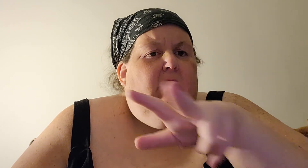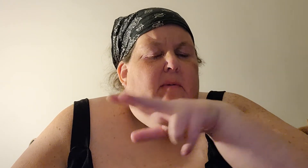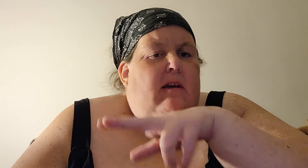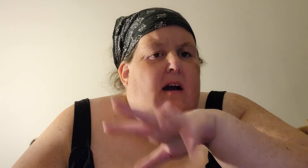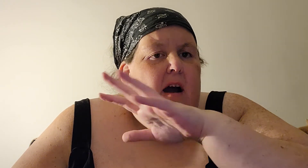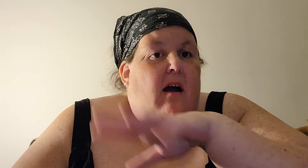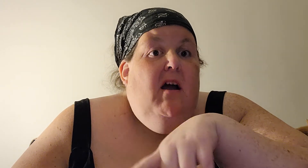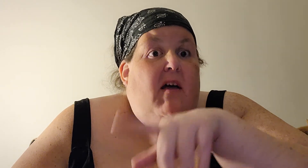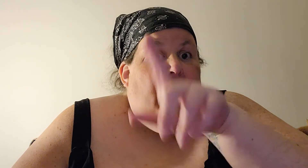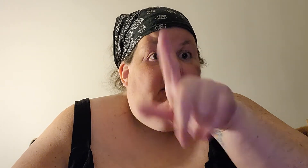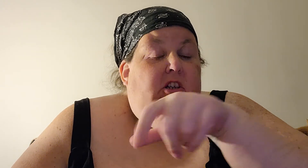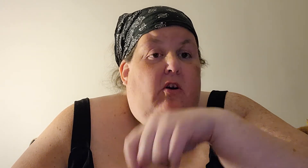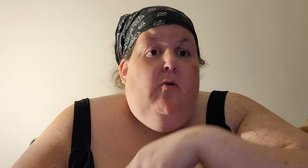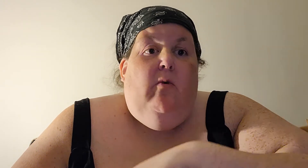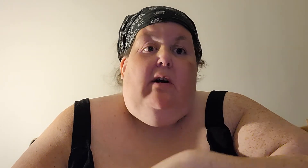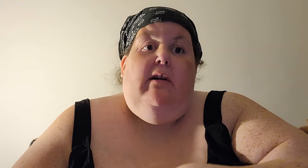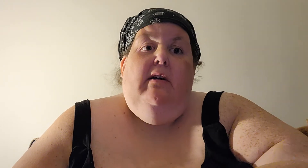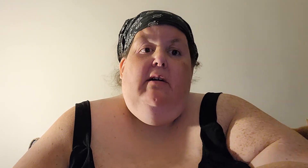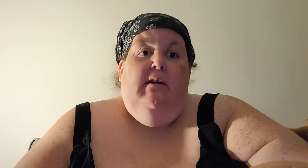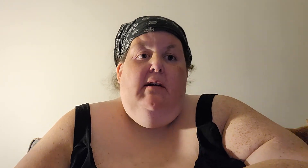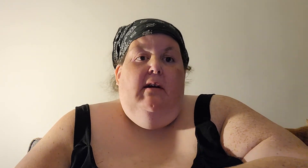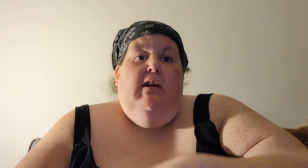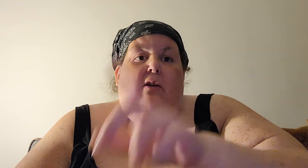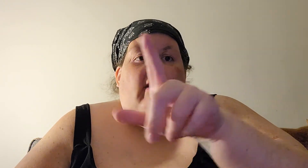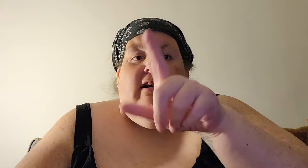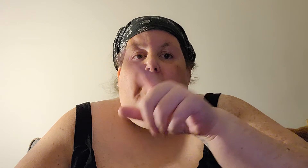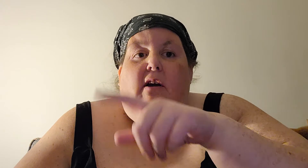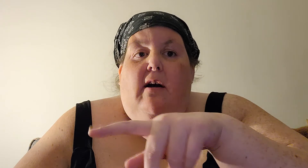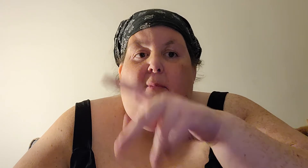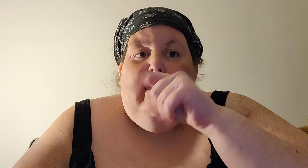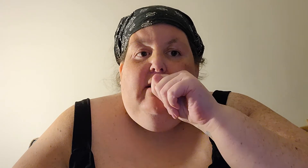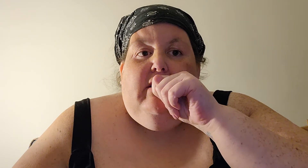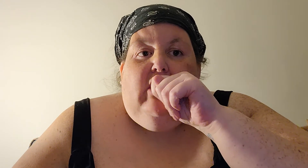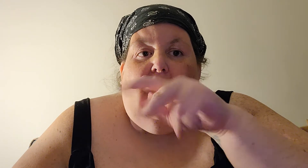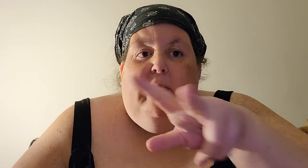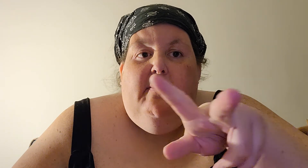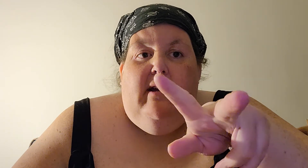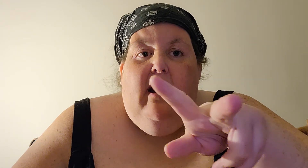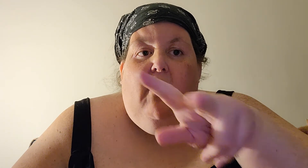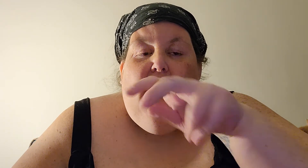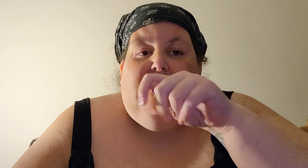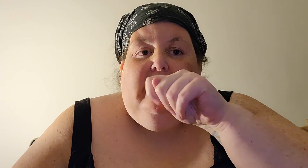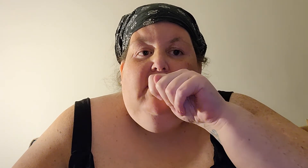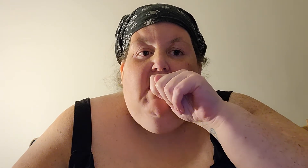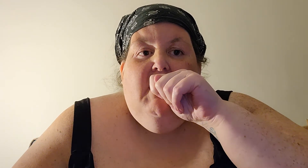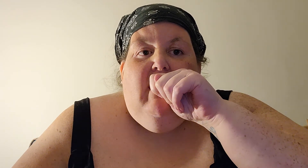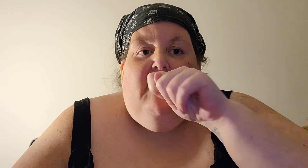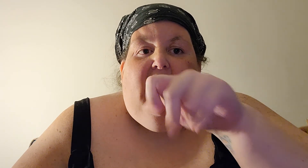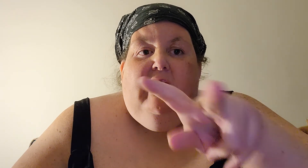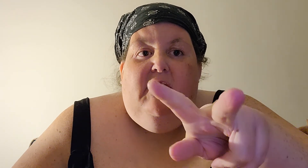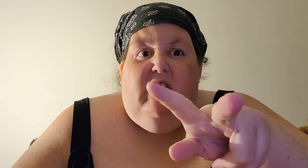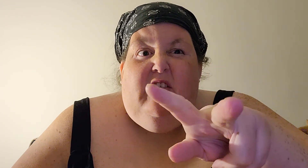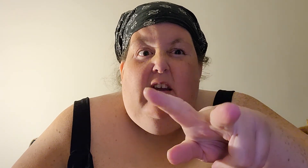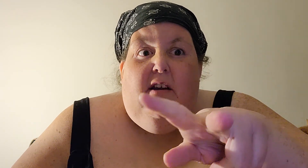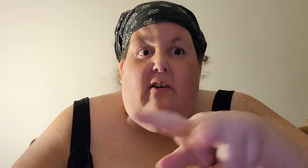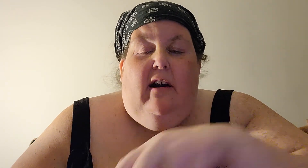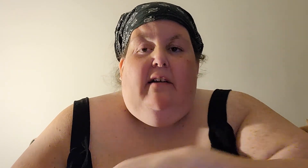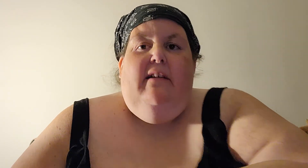me. That's your homework. You write in the comment and describe to me if I did the snake correct.